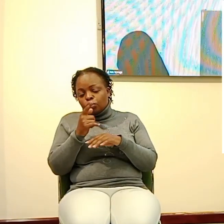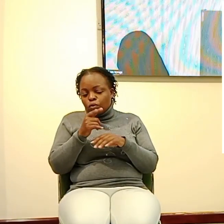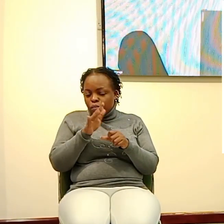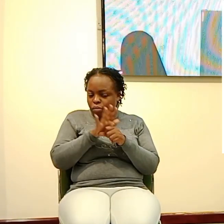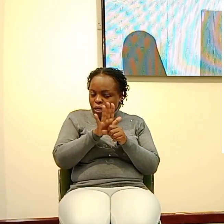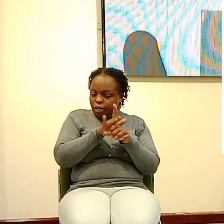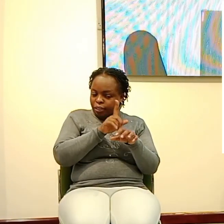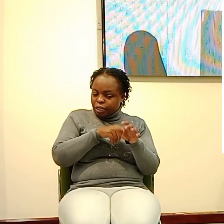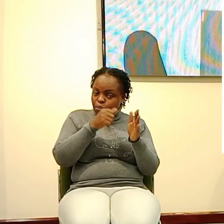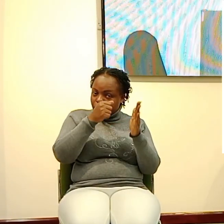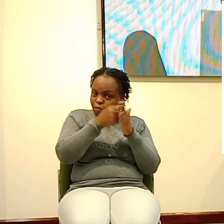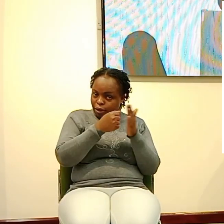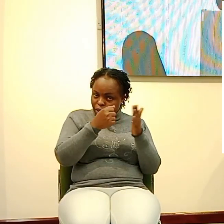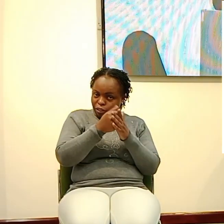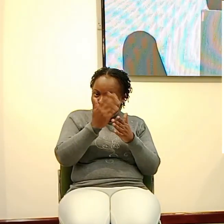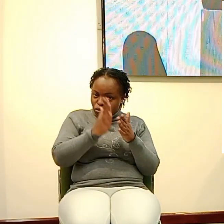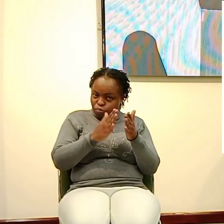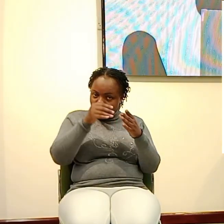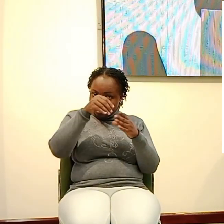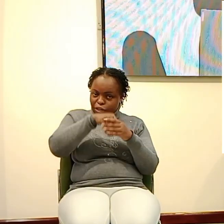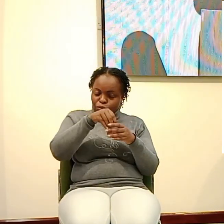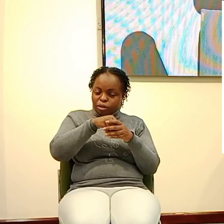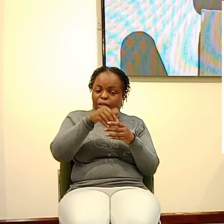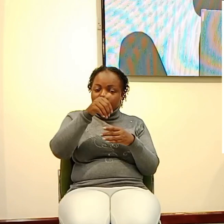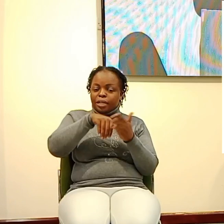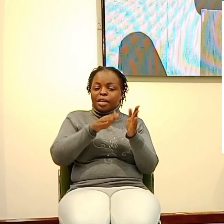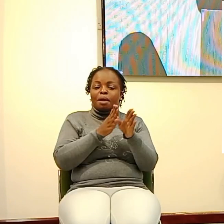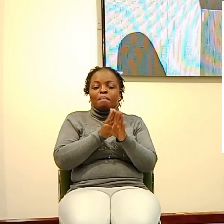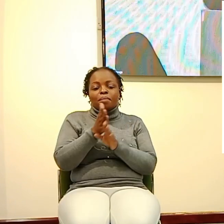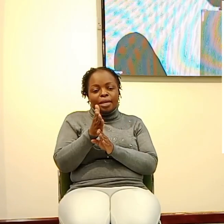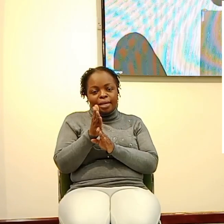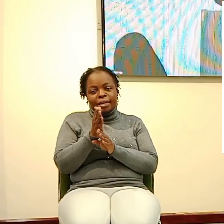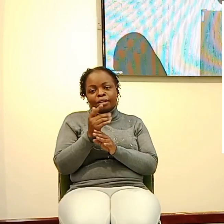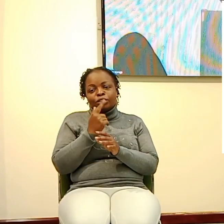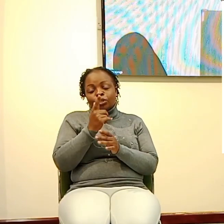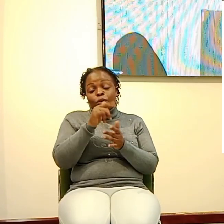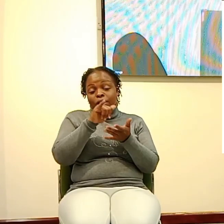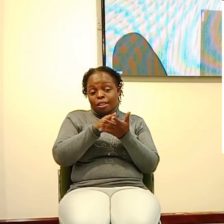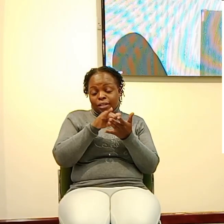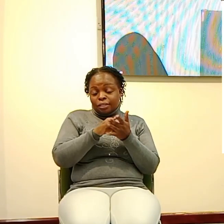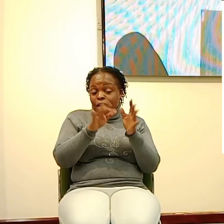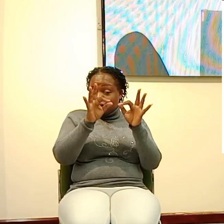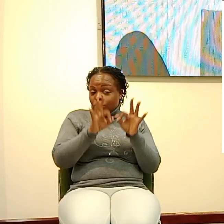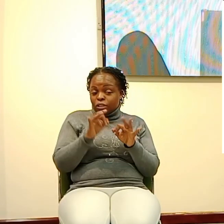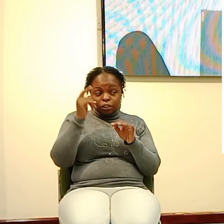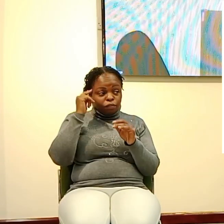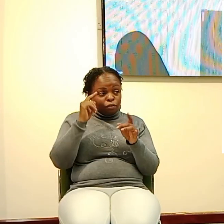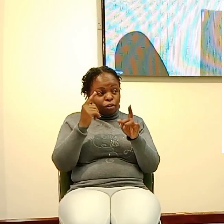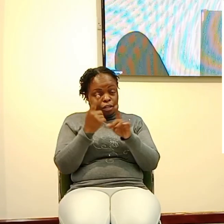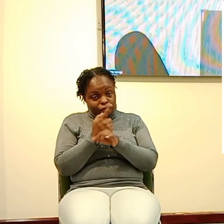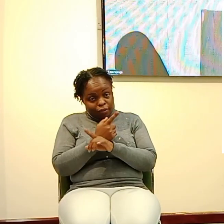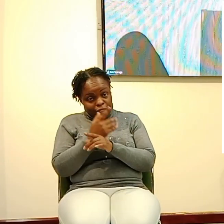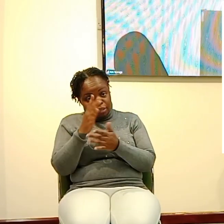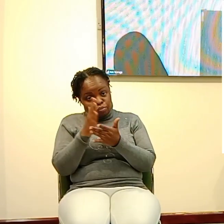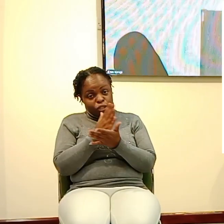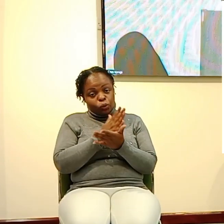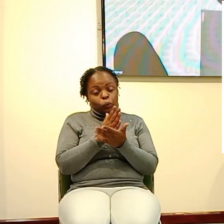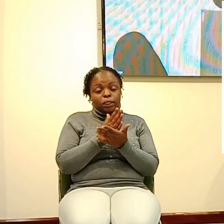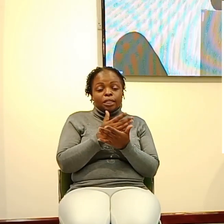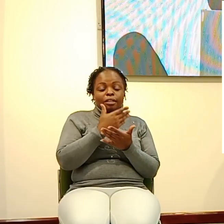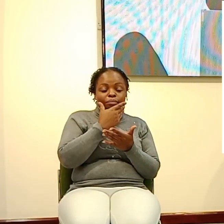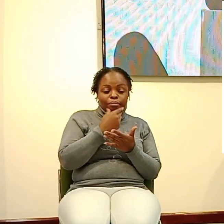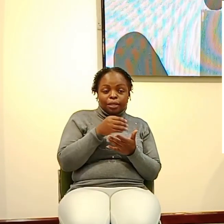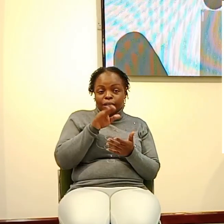constantly fighting to be mainstreamed into the main. So it's accounting for the differences between them